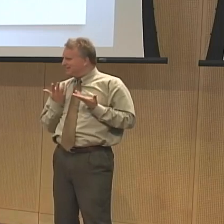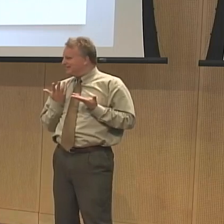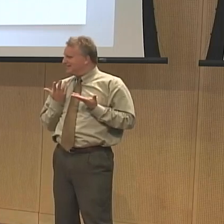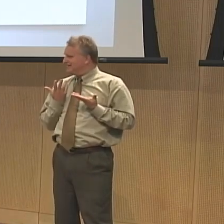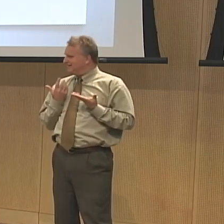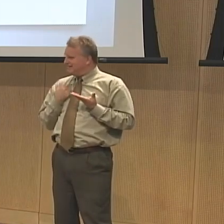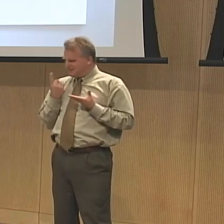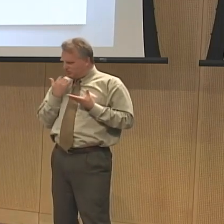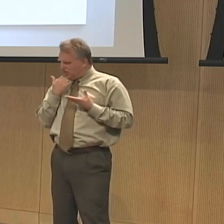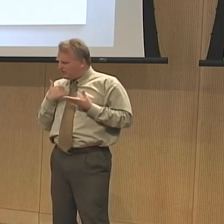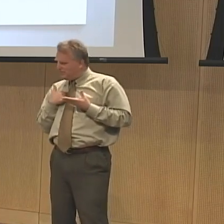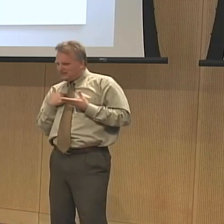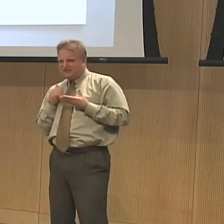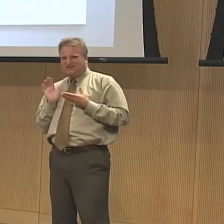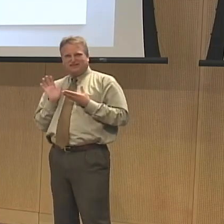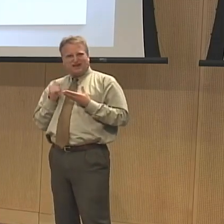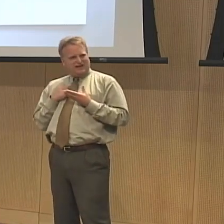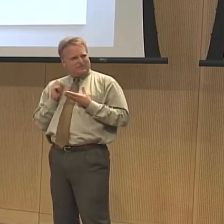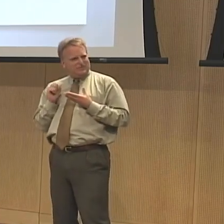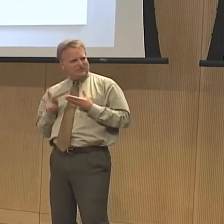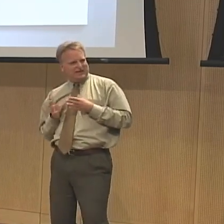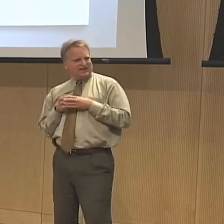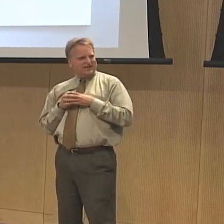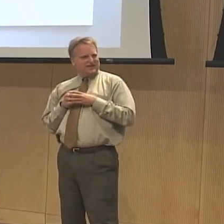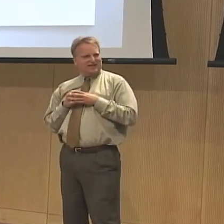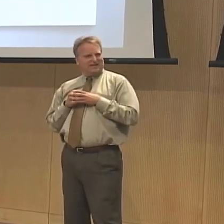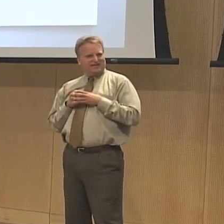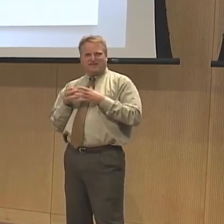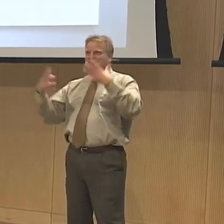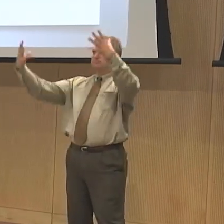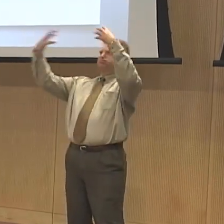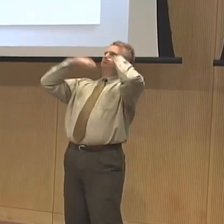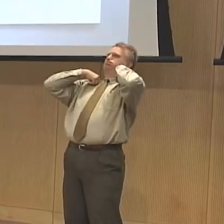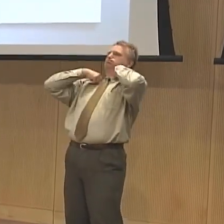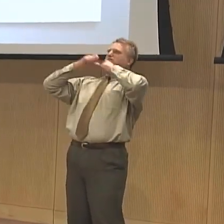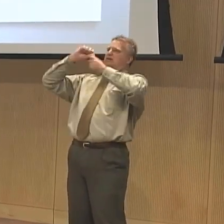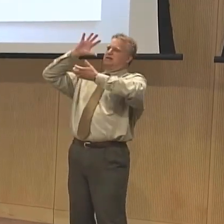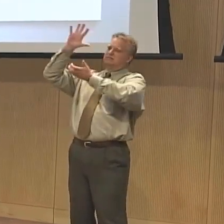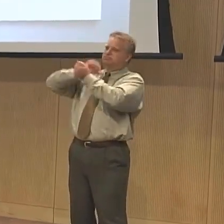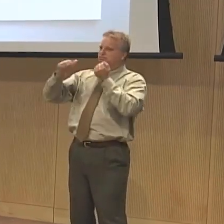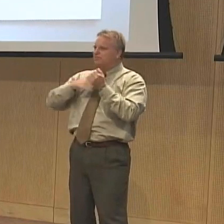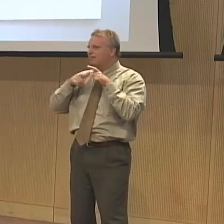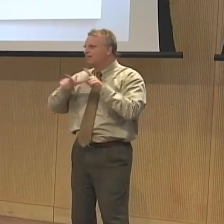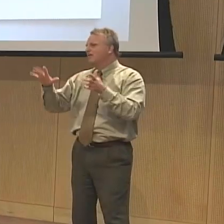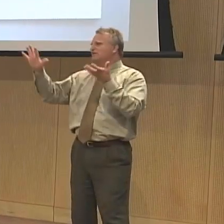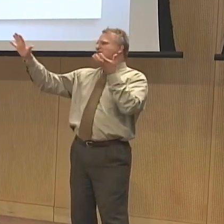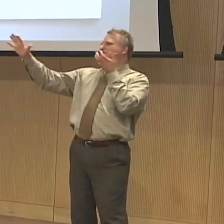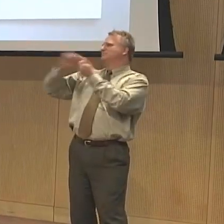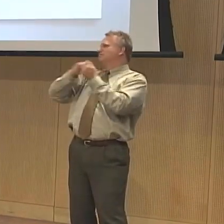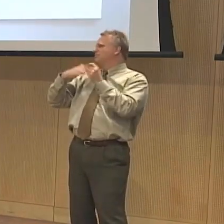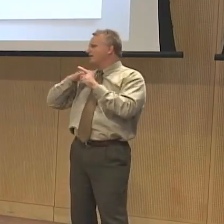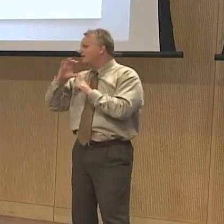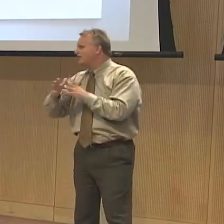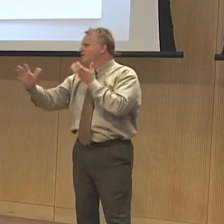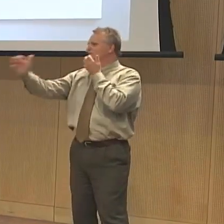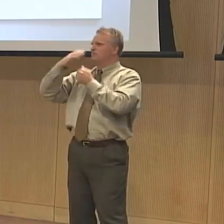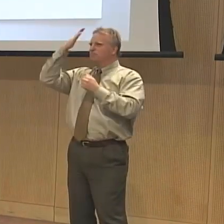And oftentimes, they want to know what's wrong with them. Why aren't they being respected? Why are you destroying my language, my